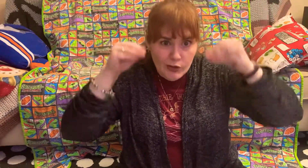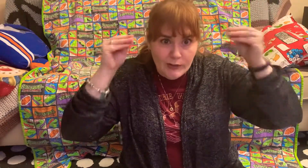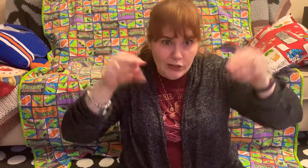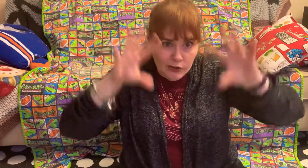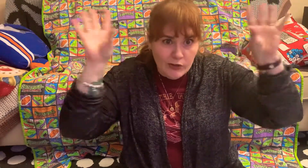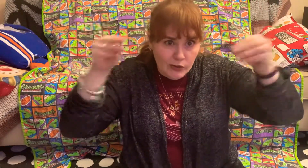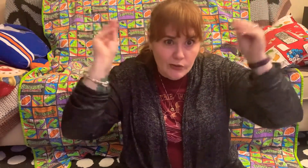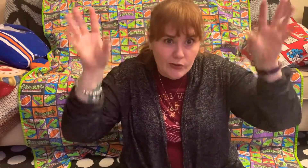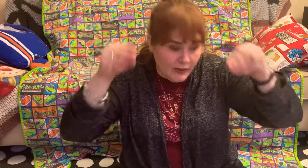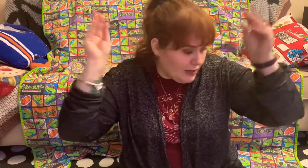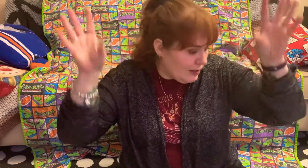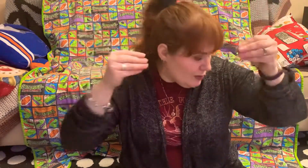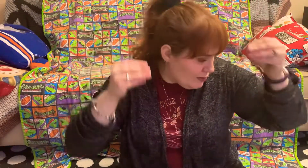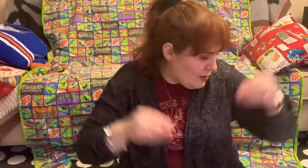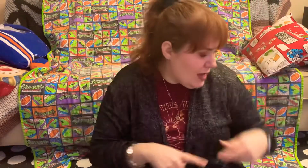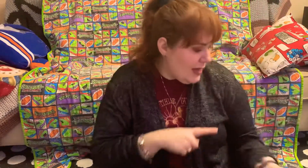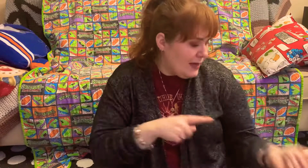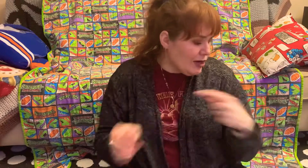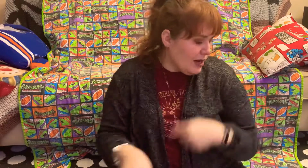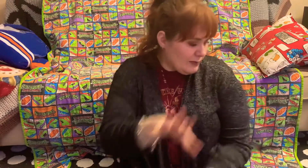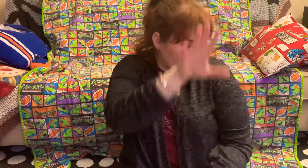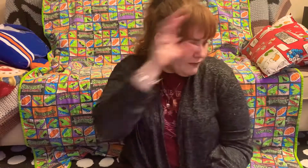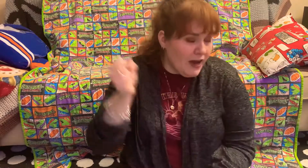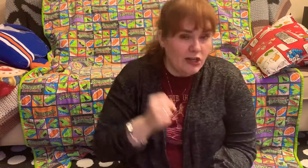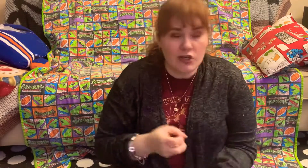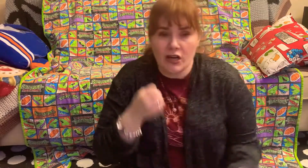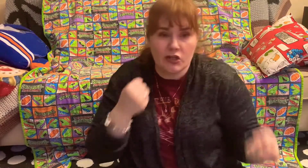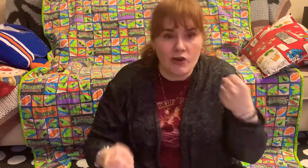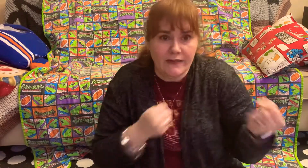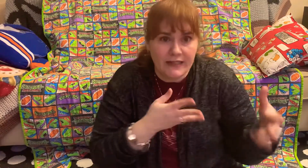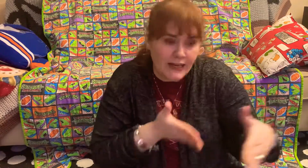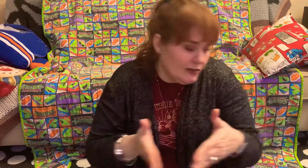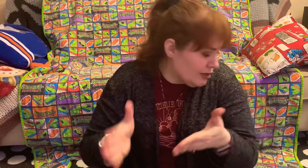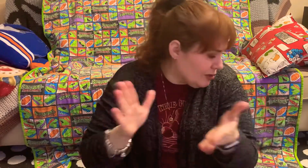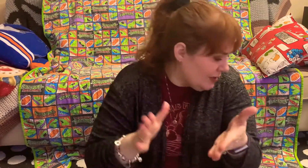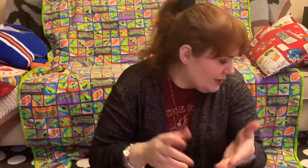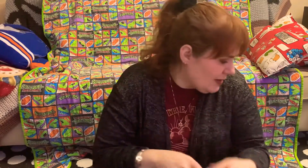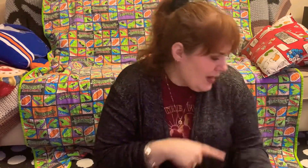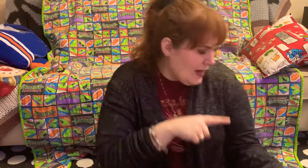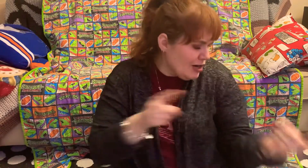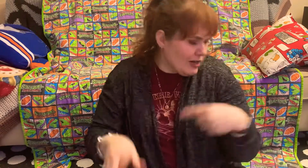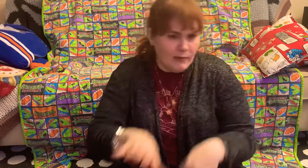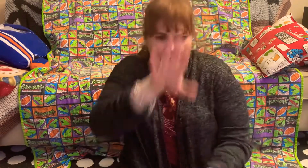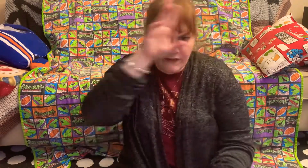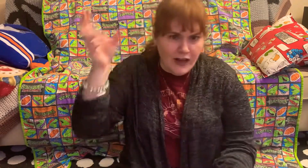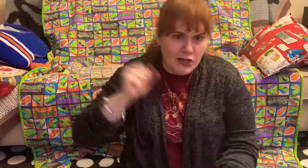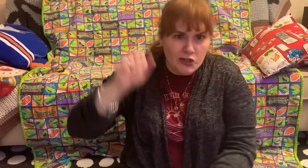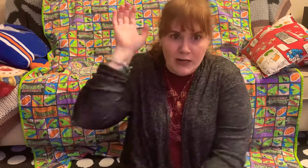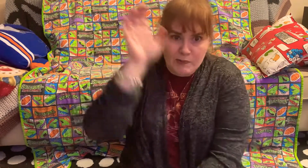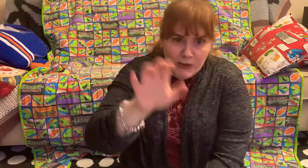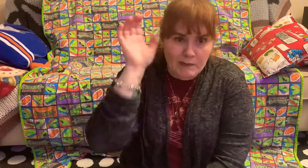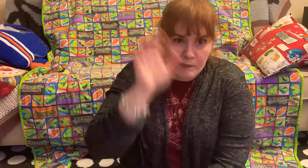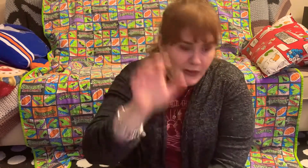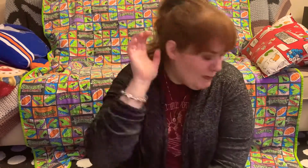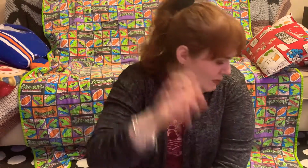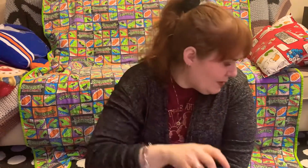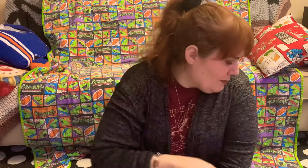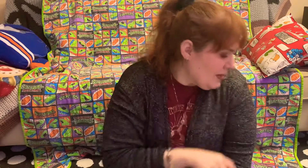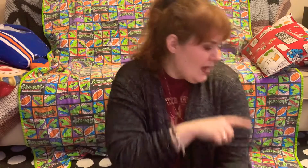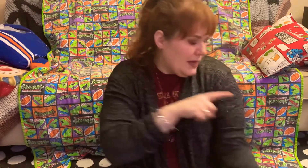ooh-ee-oo, ooh-ee-oo. Here comes the fire truck driving down the street. Here comes the fire truck, beep, beep, beep. Here